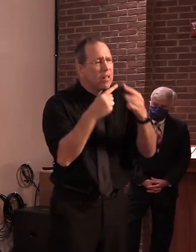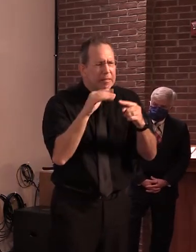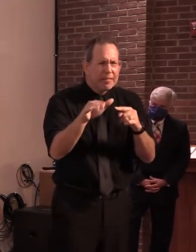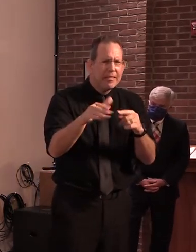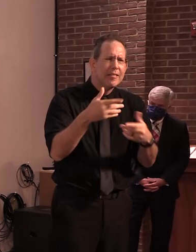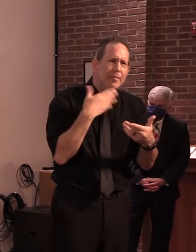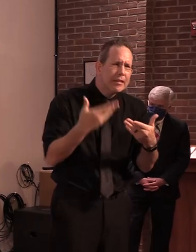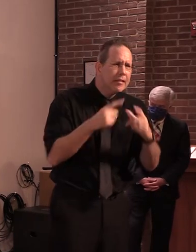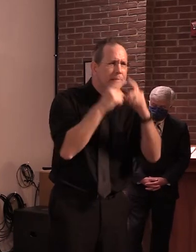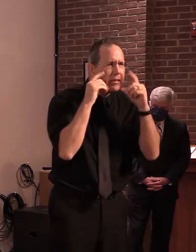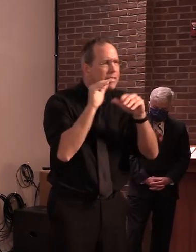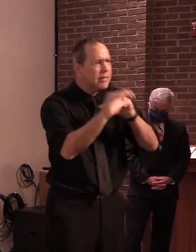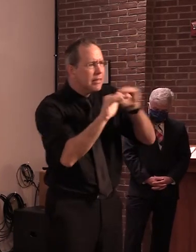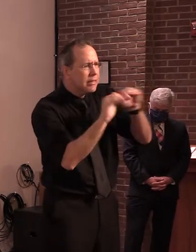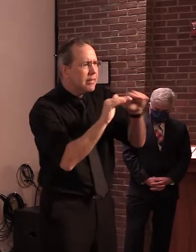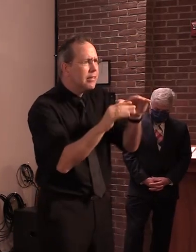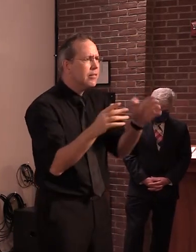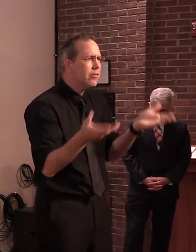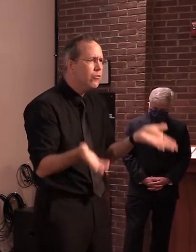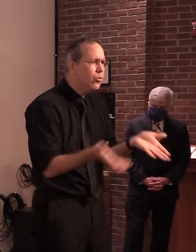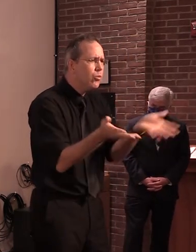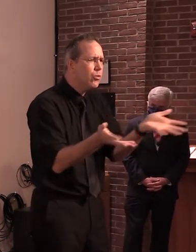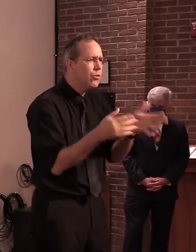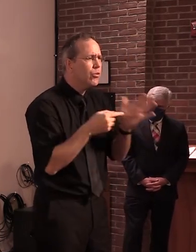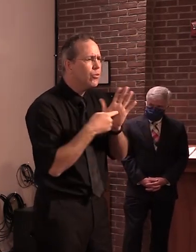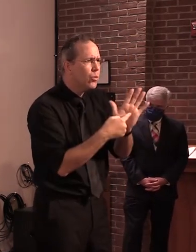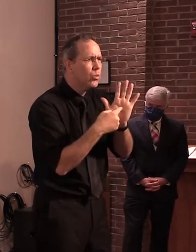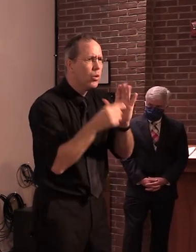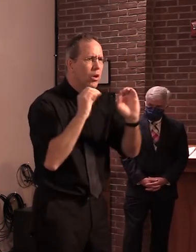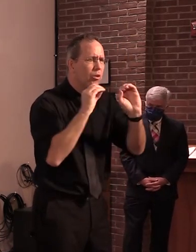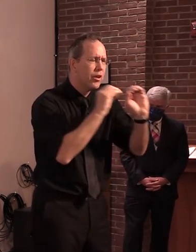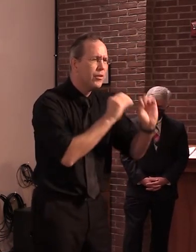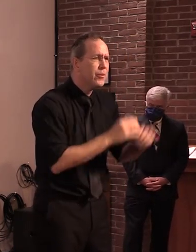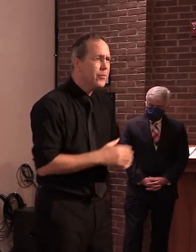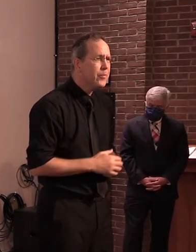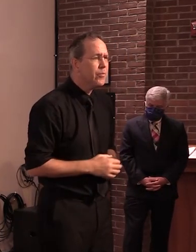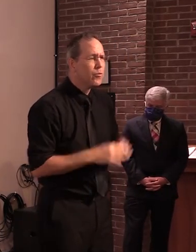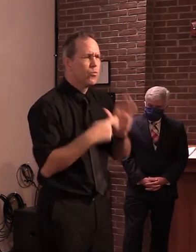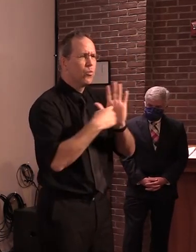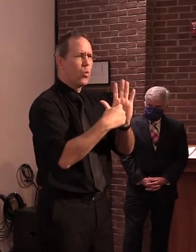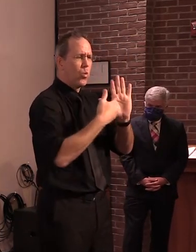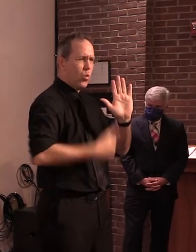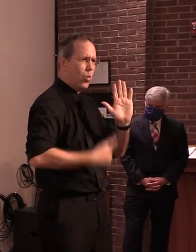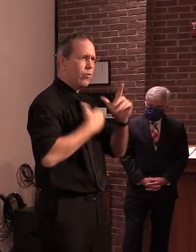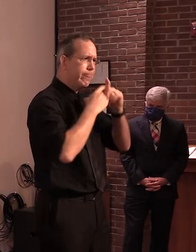equally important to the mandate, continuing the education approach.